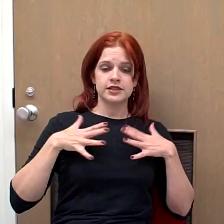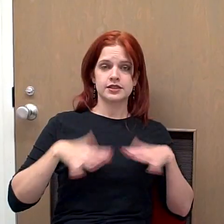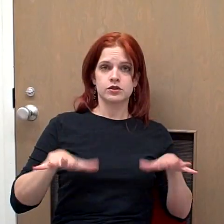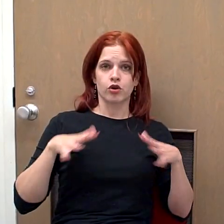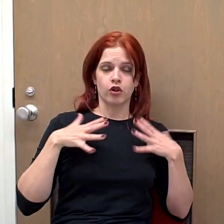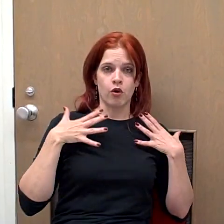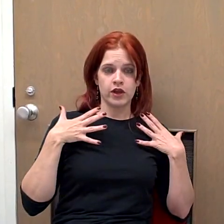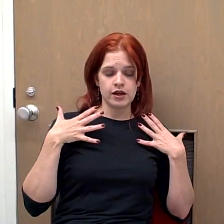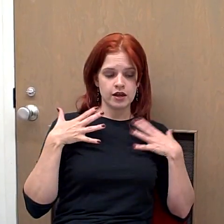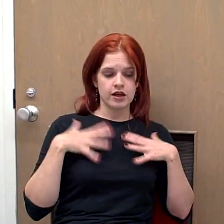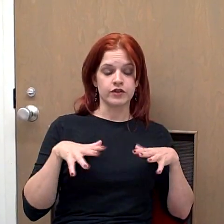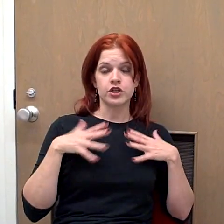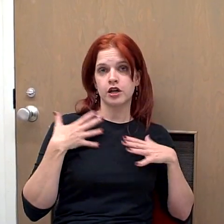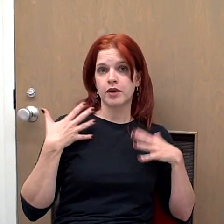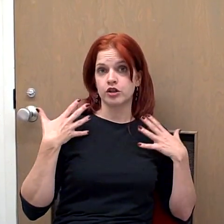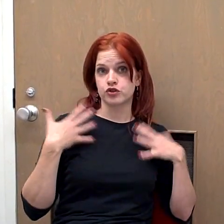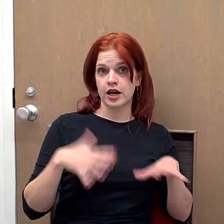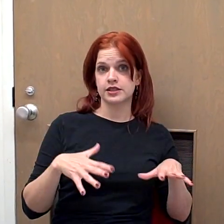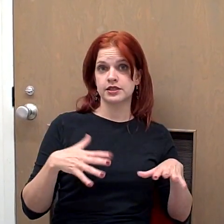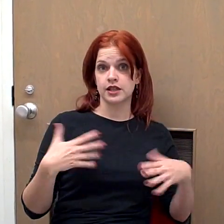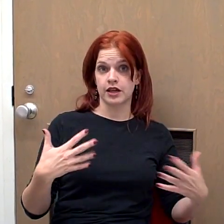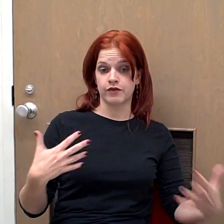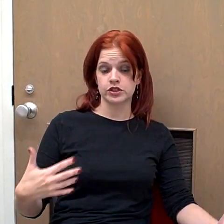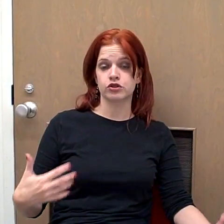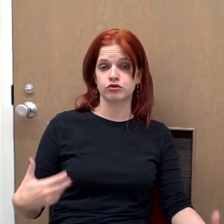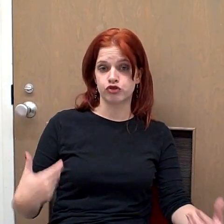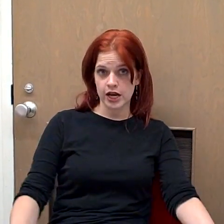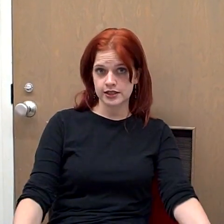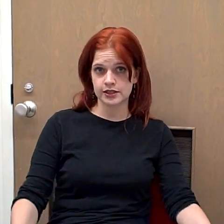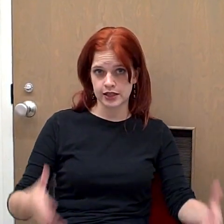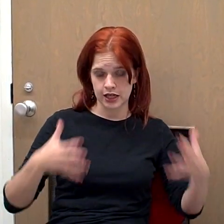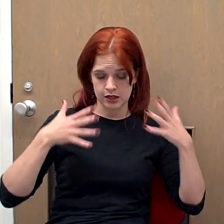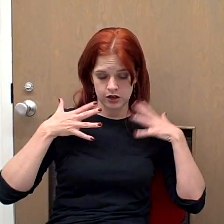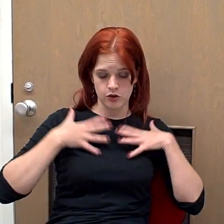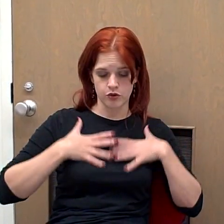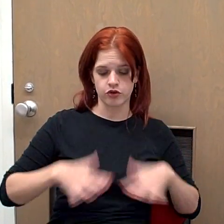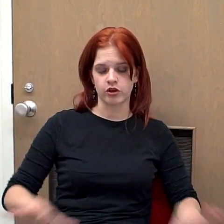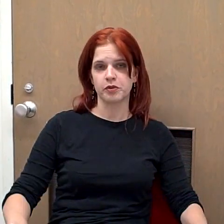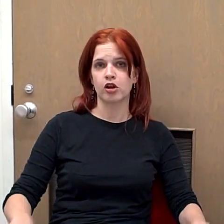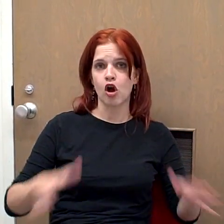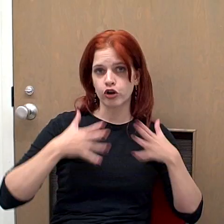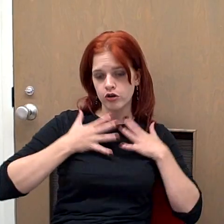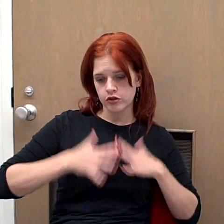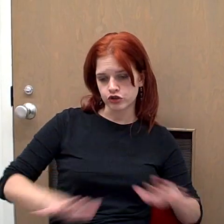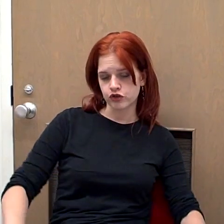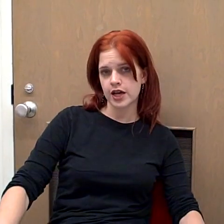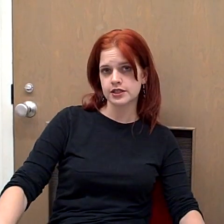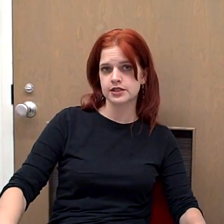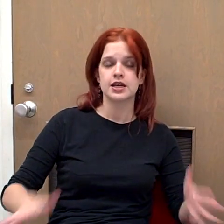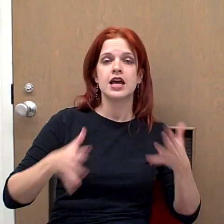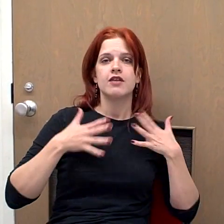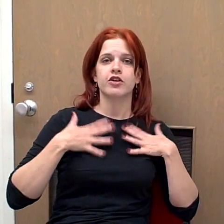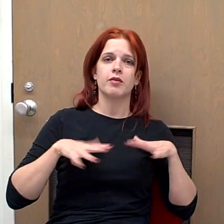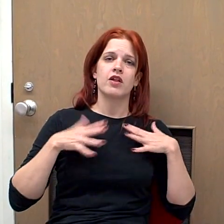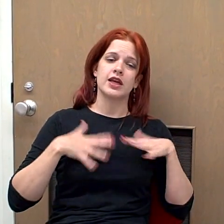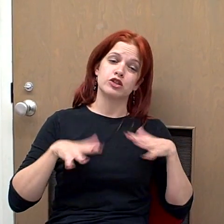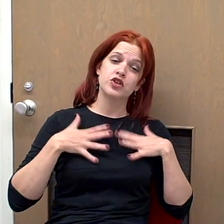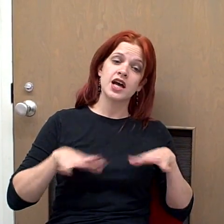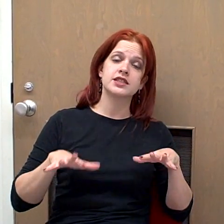Dress or clothing, if you're talking about a dress, like a physical dress, then you would do it a little bit longer, a dress. If you're talking about like get dressed